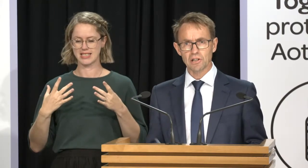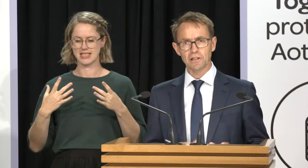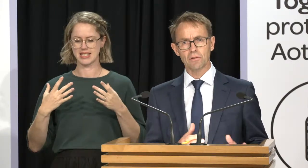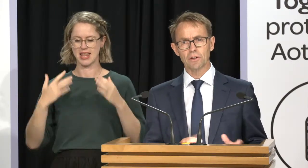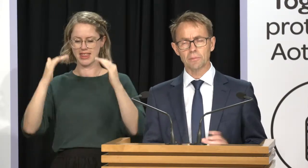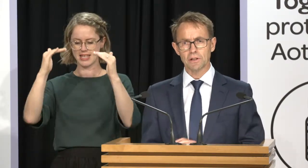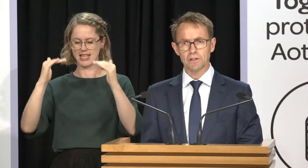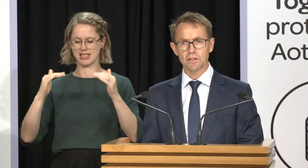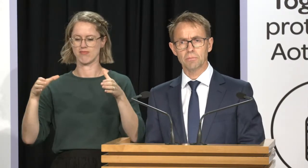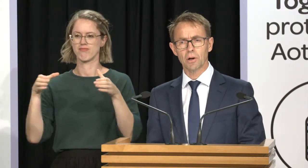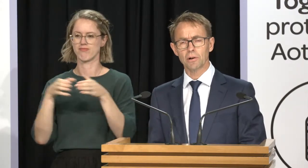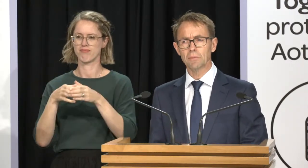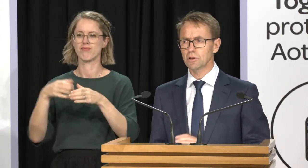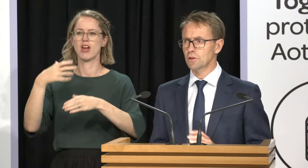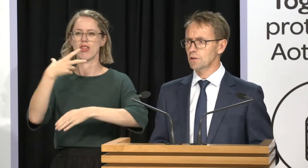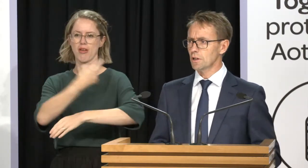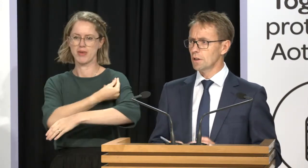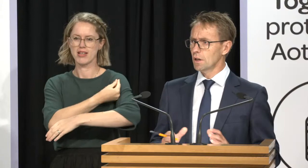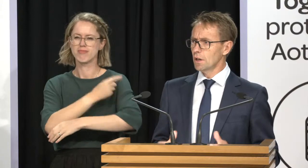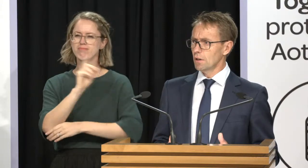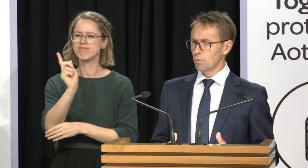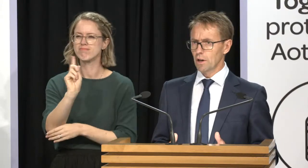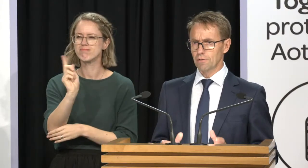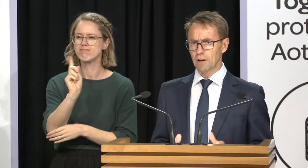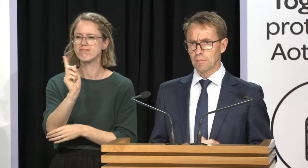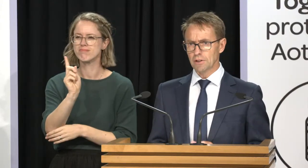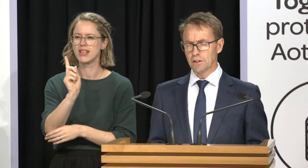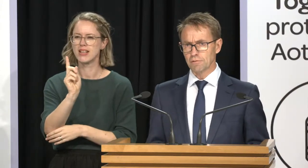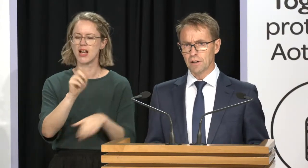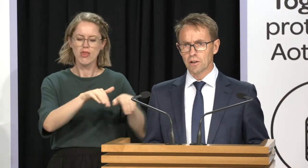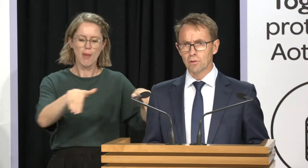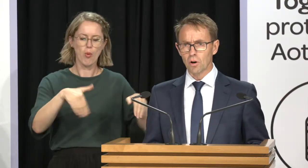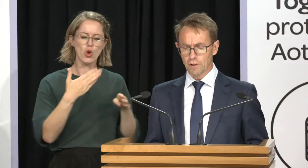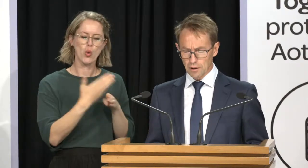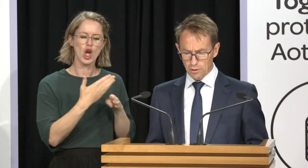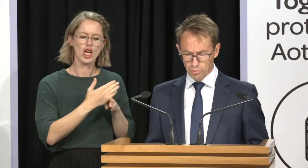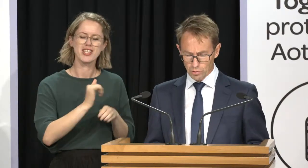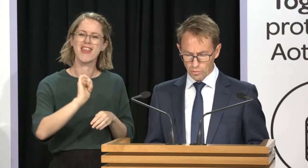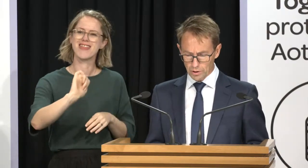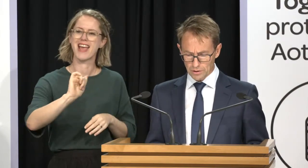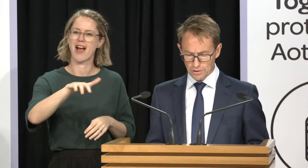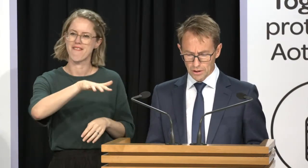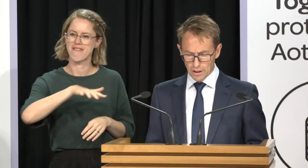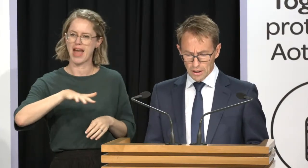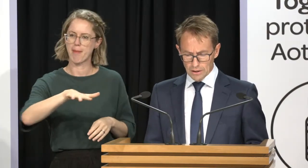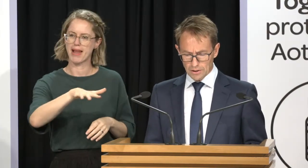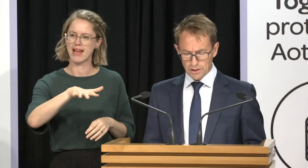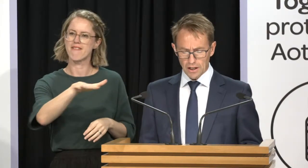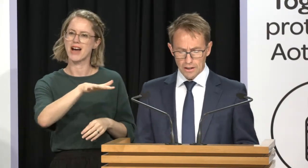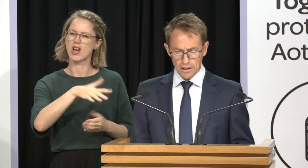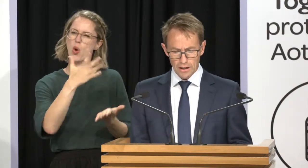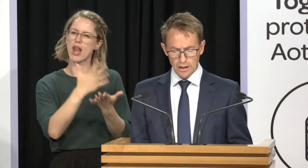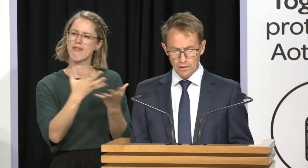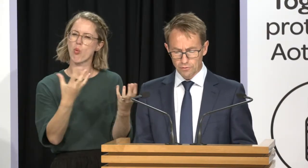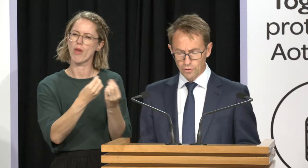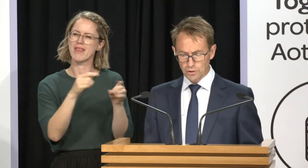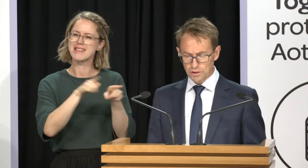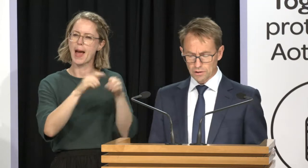phase officially of the immunisation program, which is the wider families and whānau of our border workers.